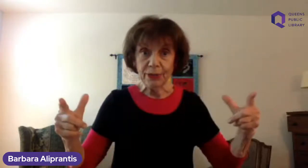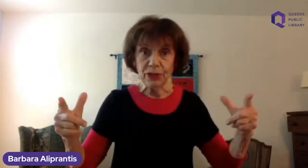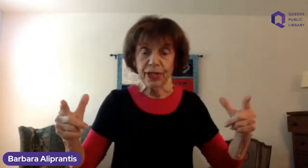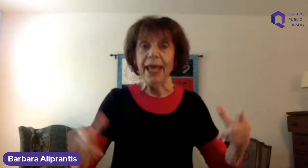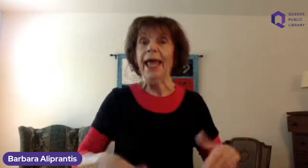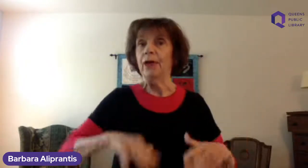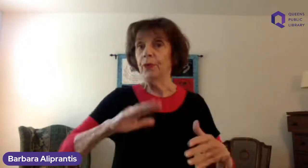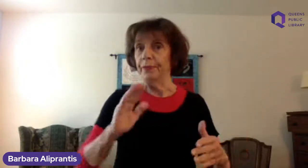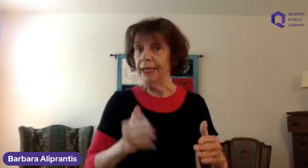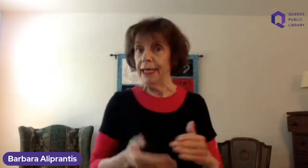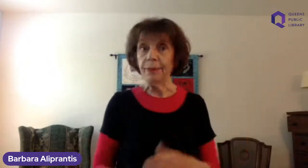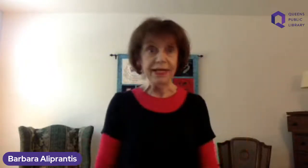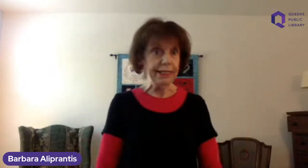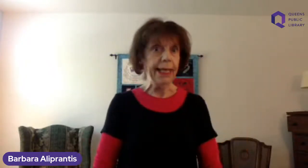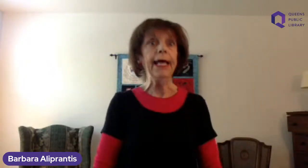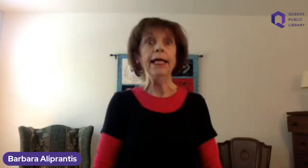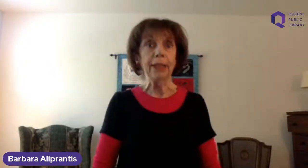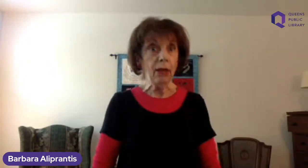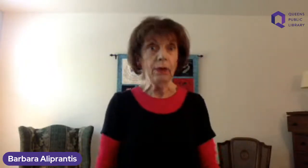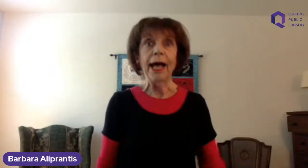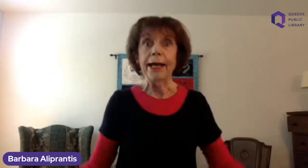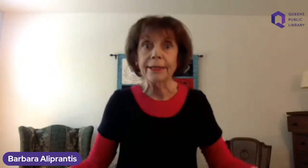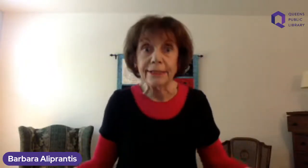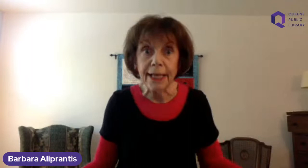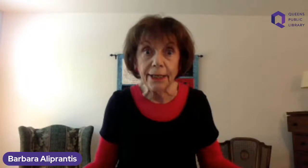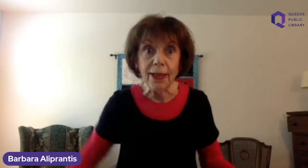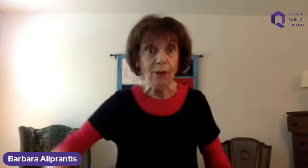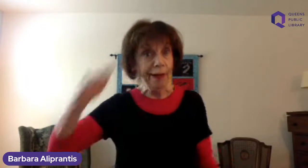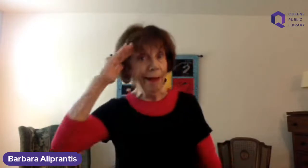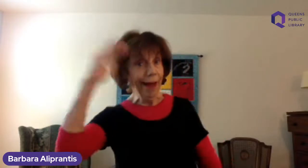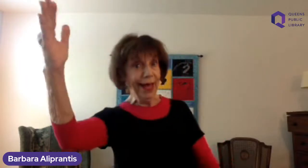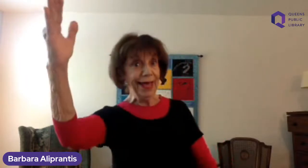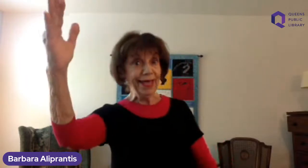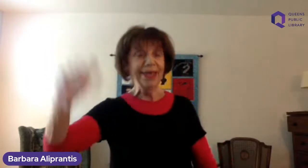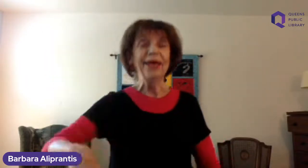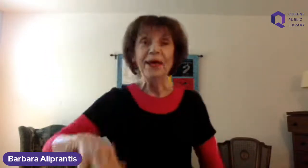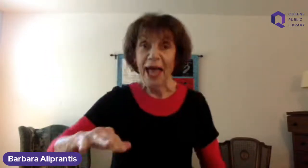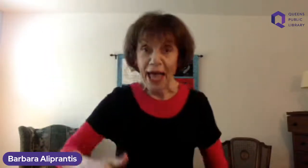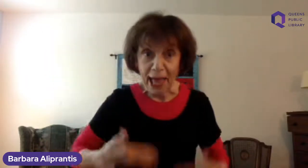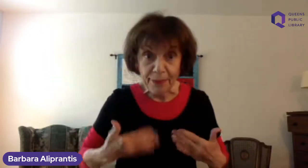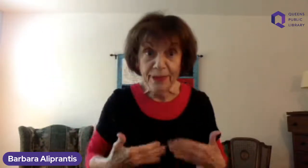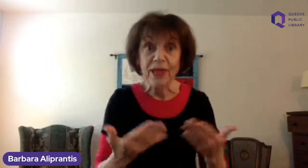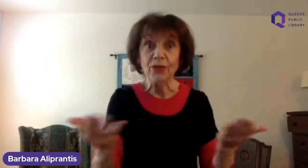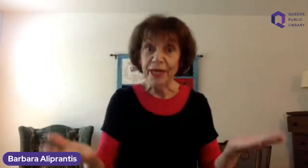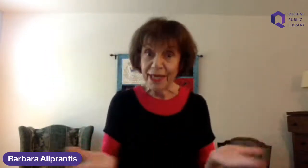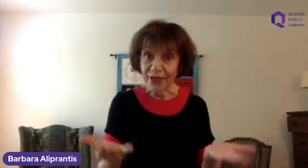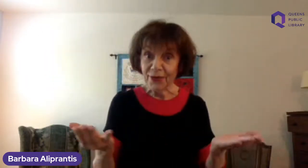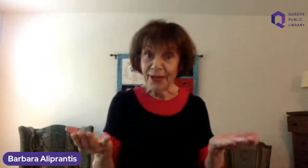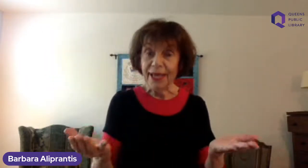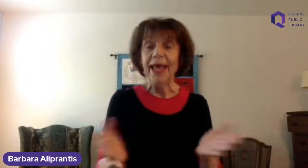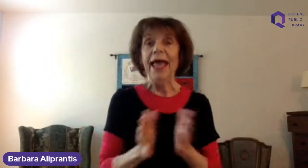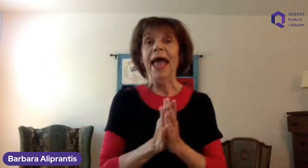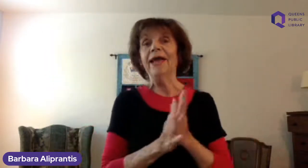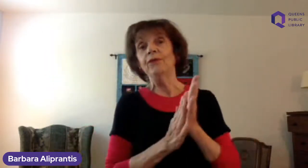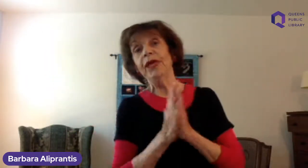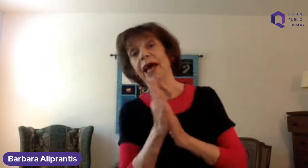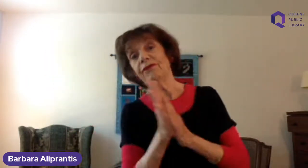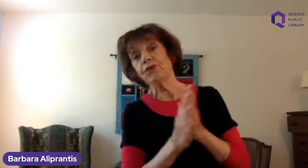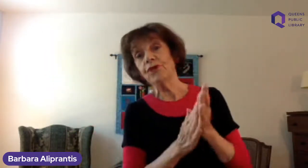Language. And we begin by saying hello. How do you say hello? Hi, happy that you're here. And we have to